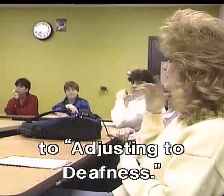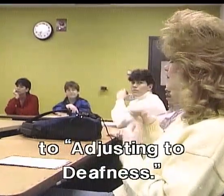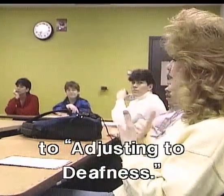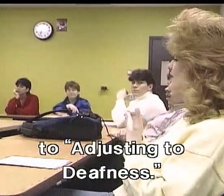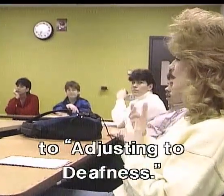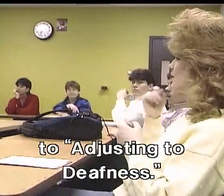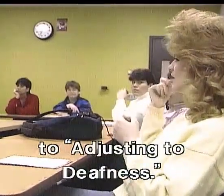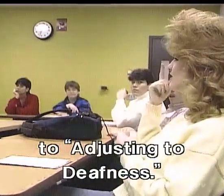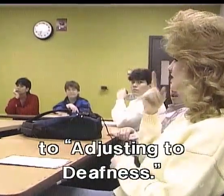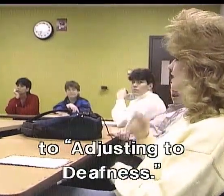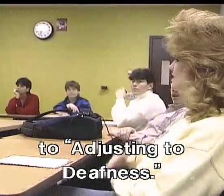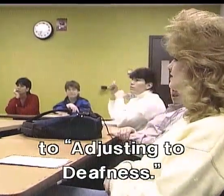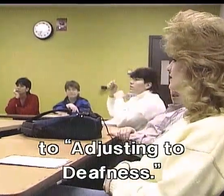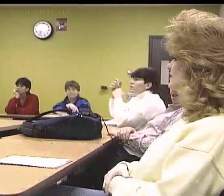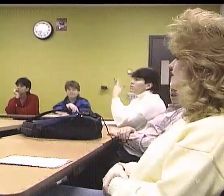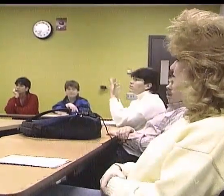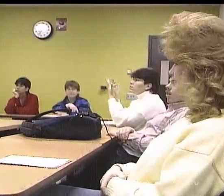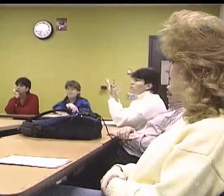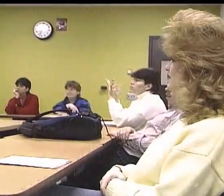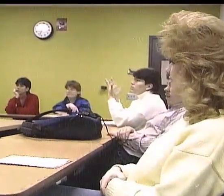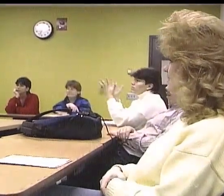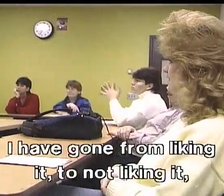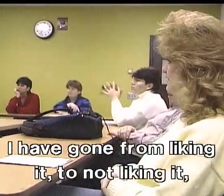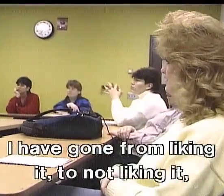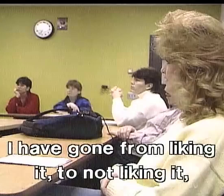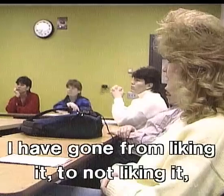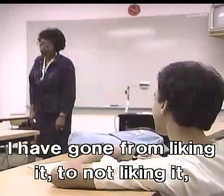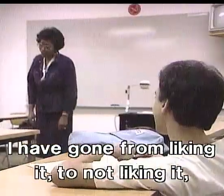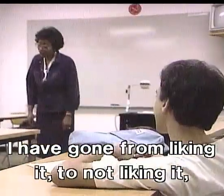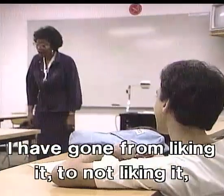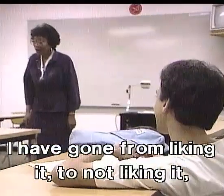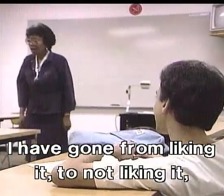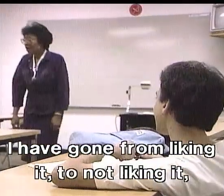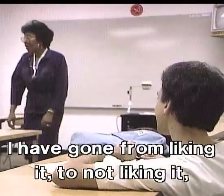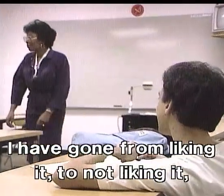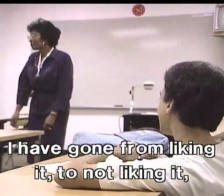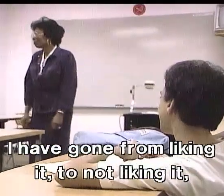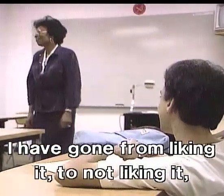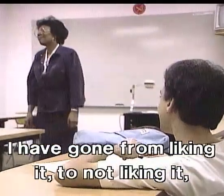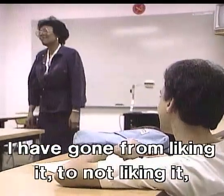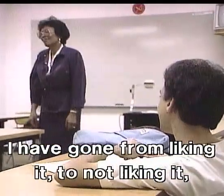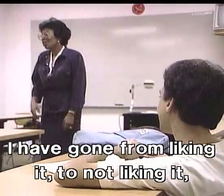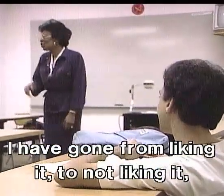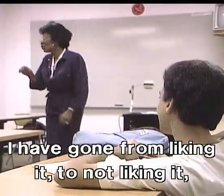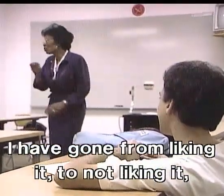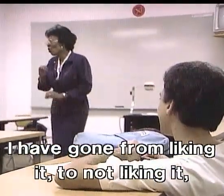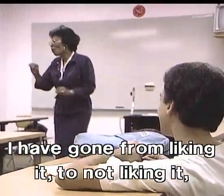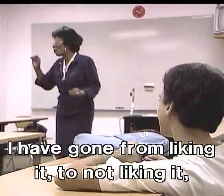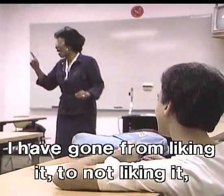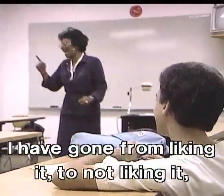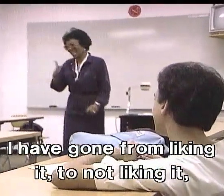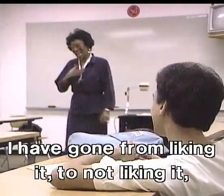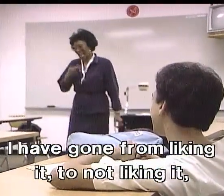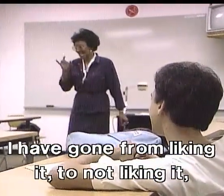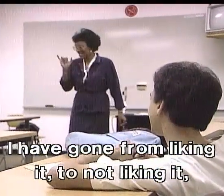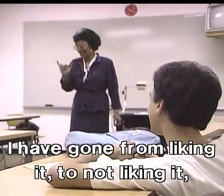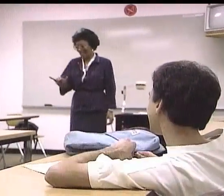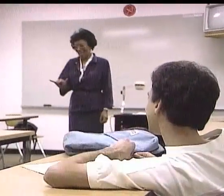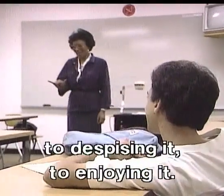adjusting to deafness. I have gone from liking it to not liking it,